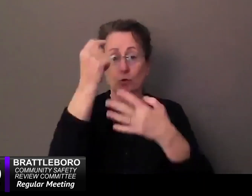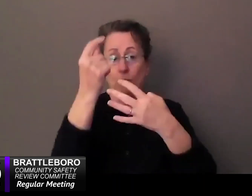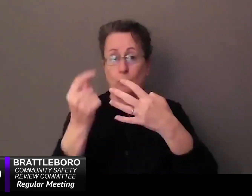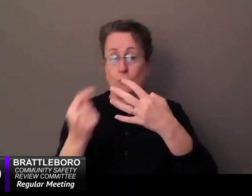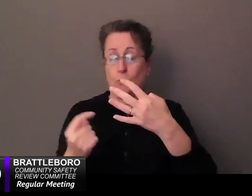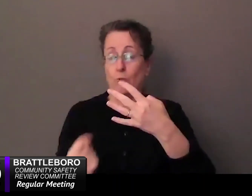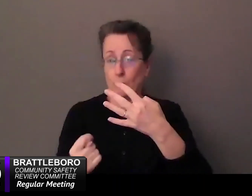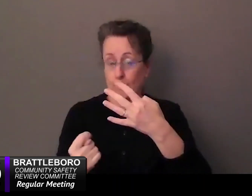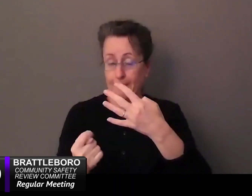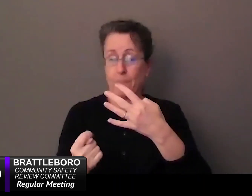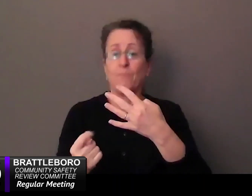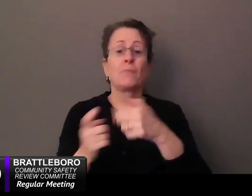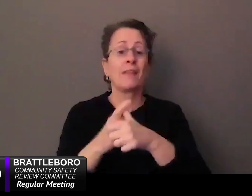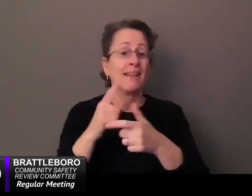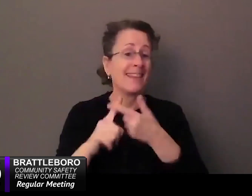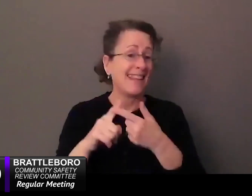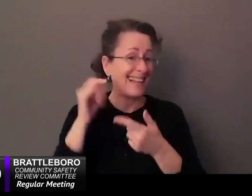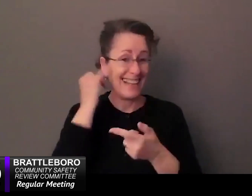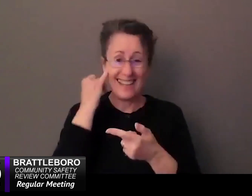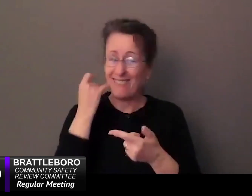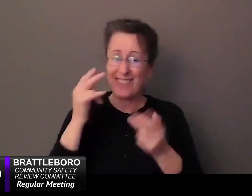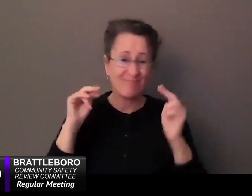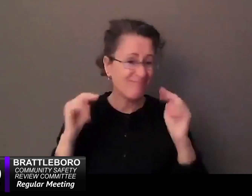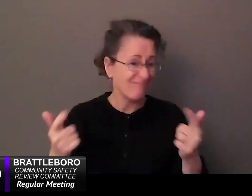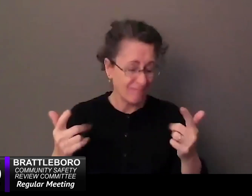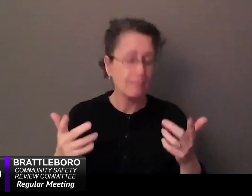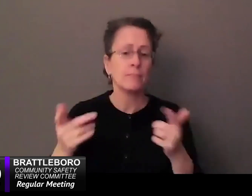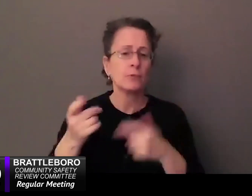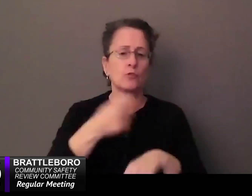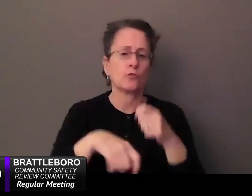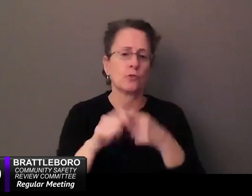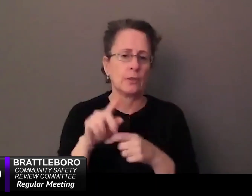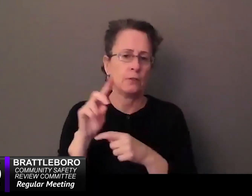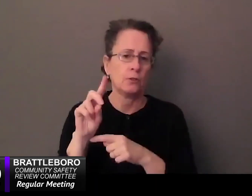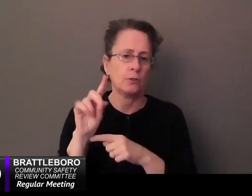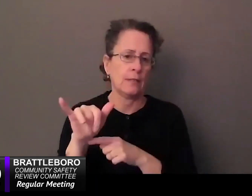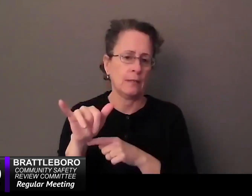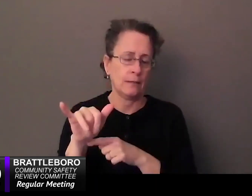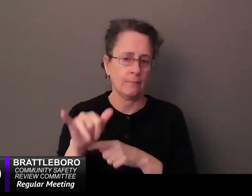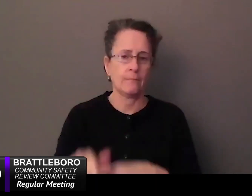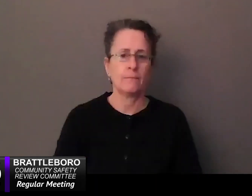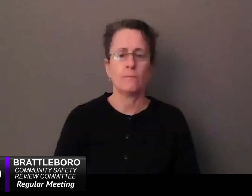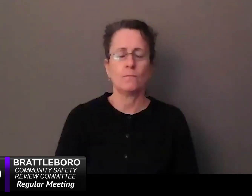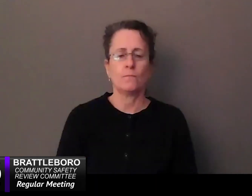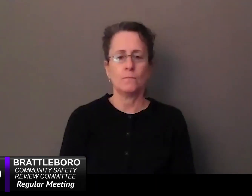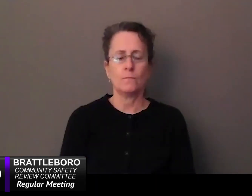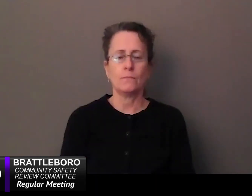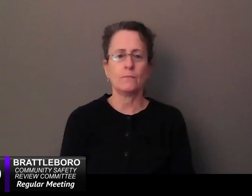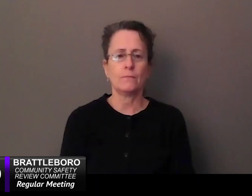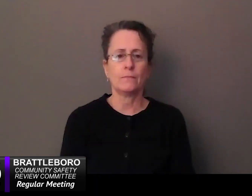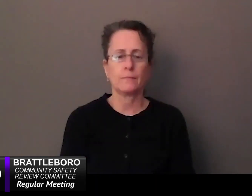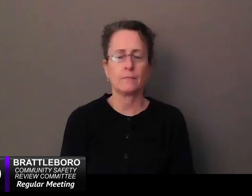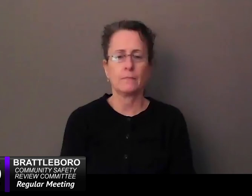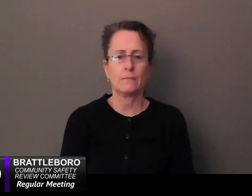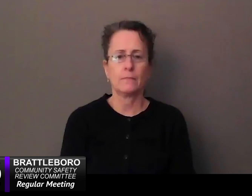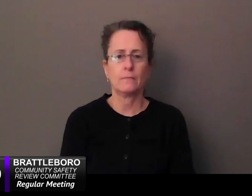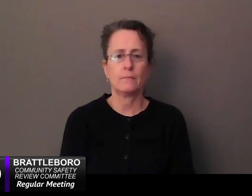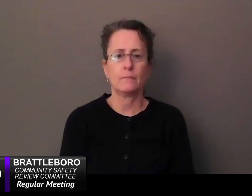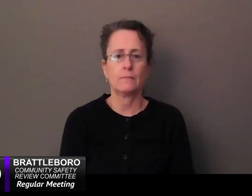as necessary if things are coming up. Bob,